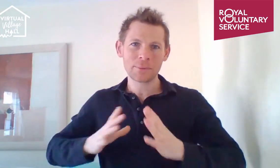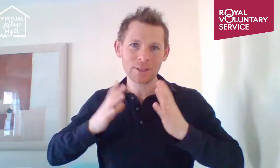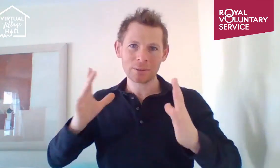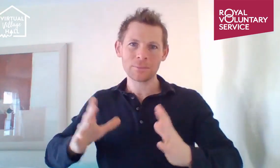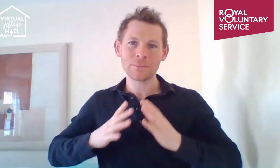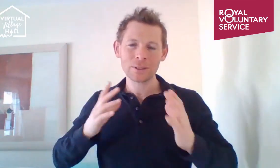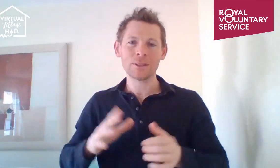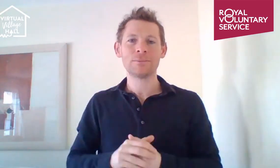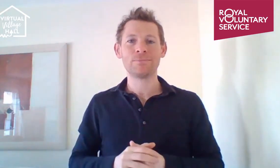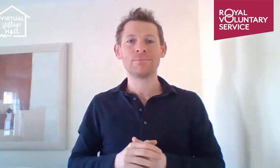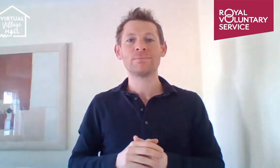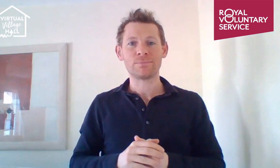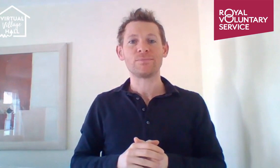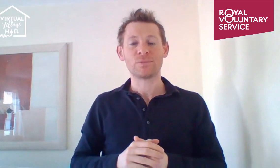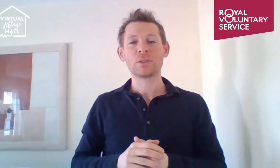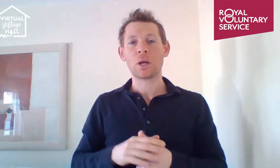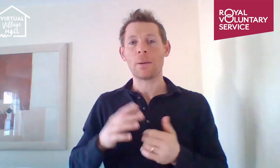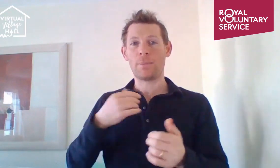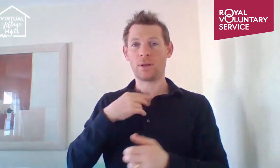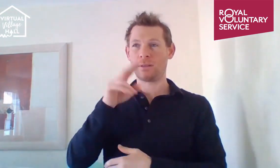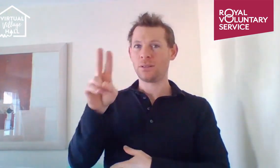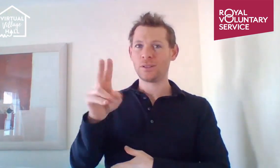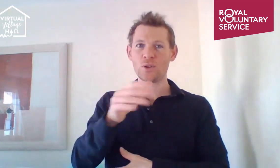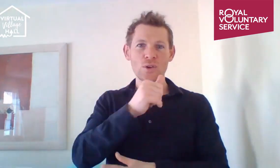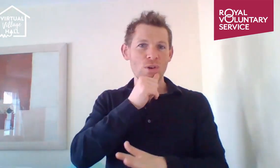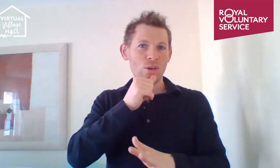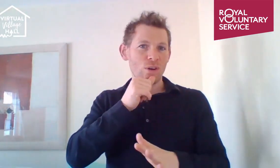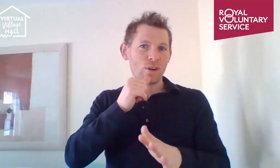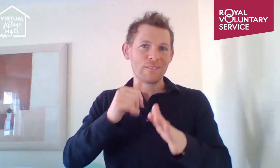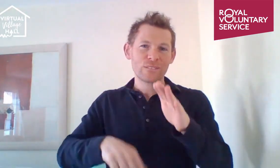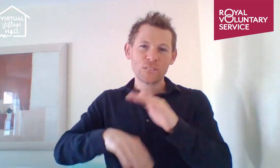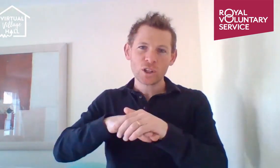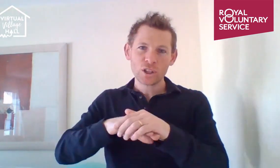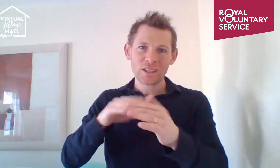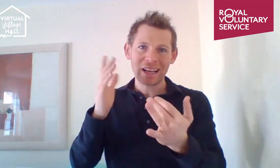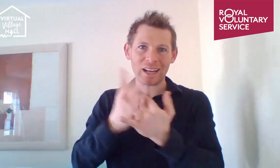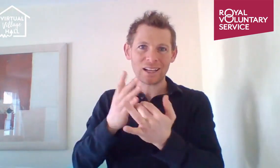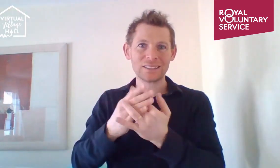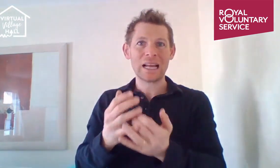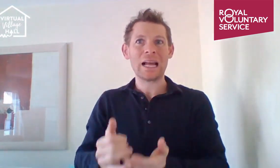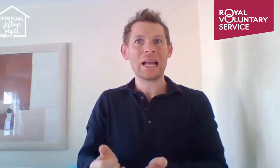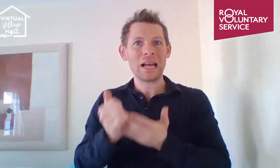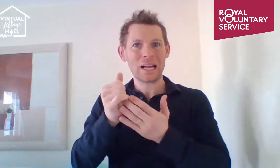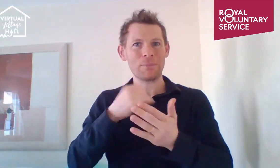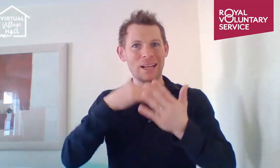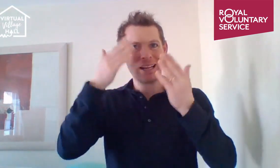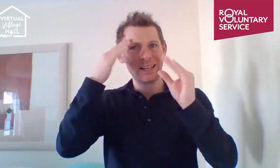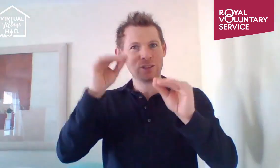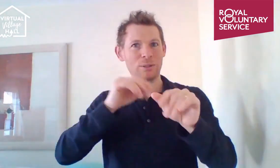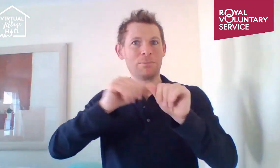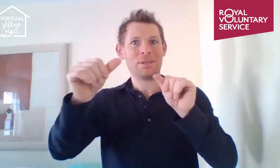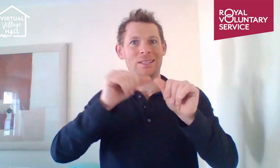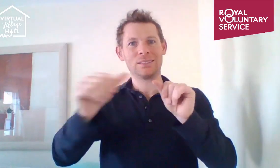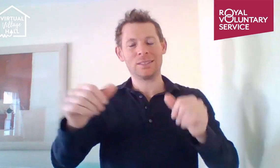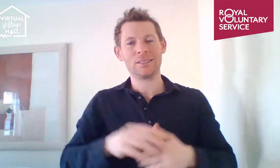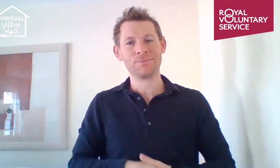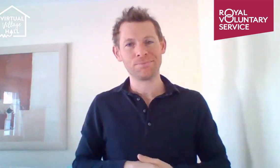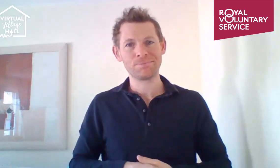and they were given prep and they were able to prepare so that when they came into my lessons and my lectures, I was able to access